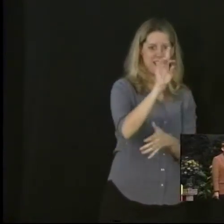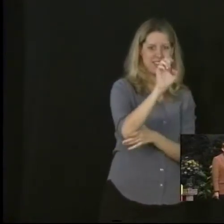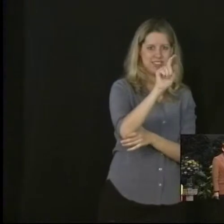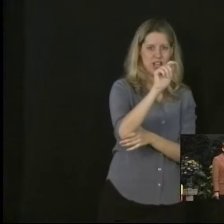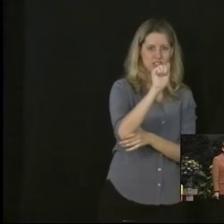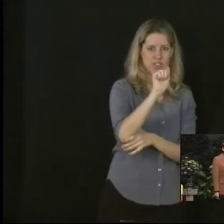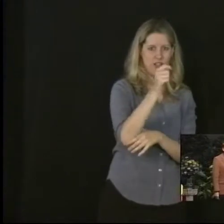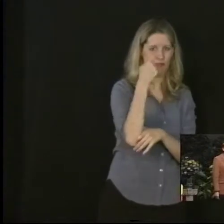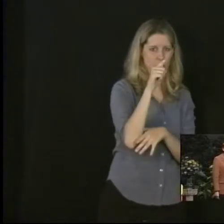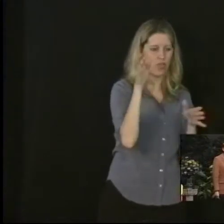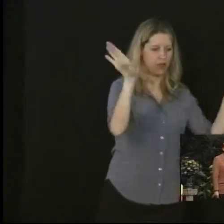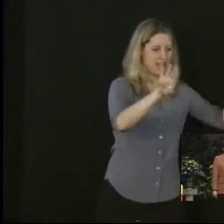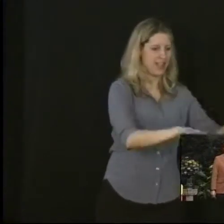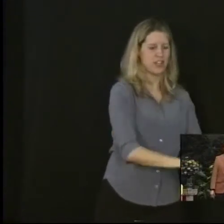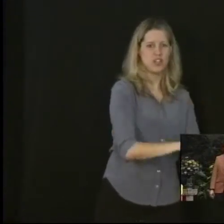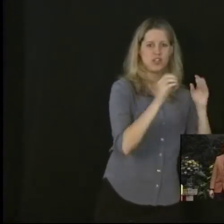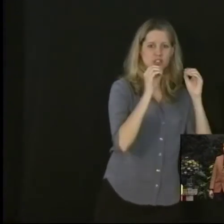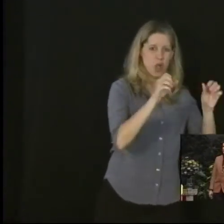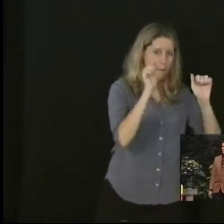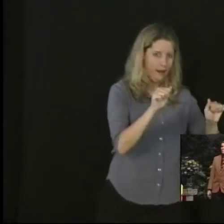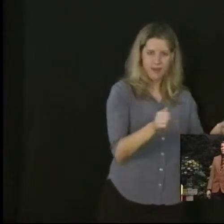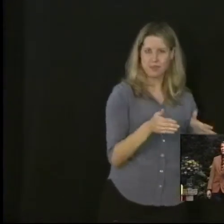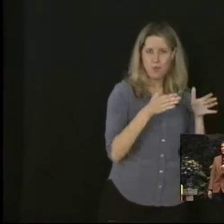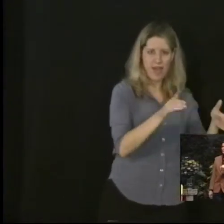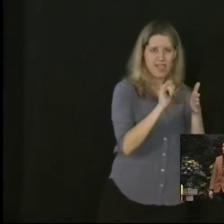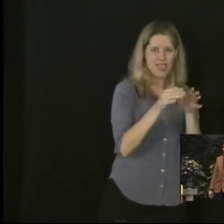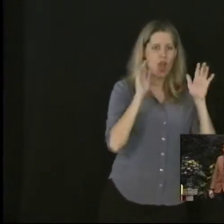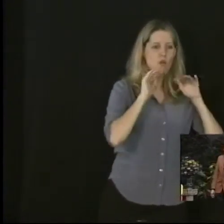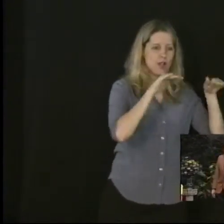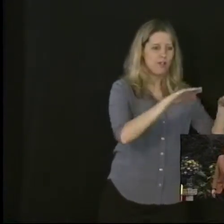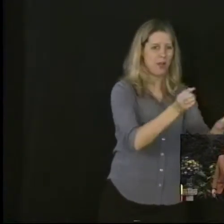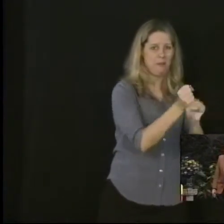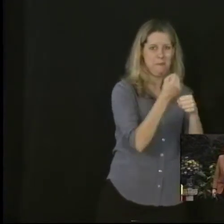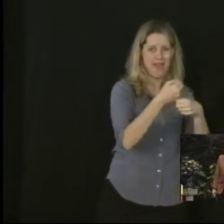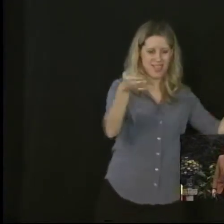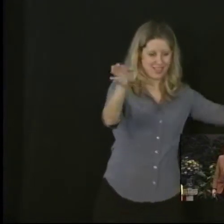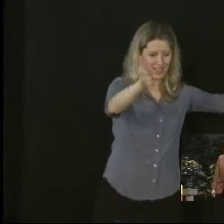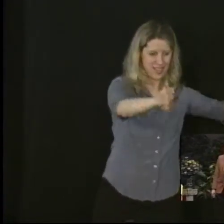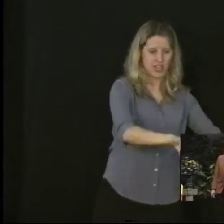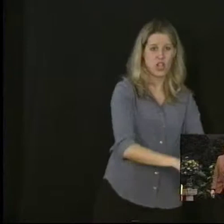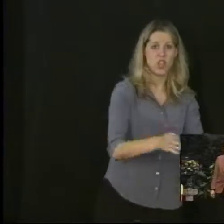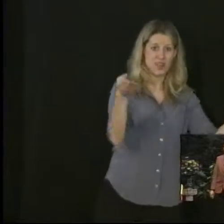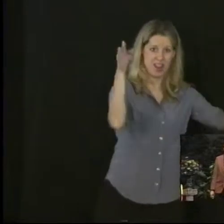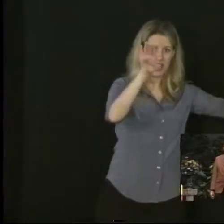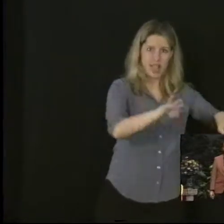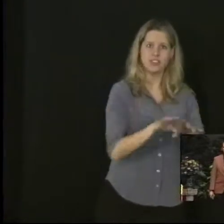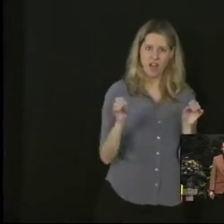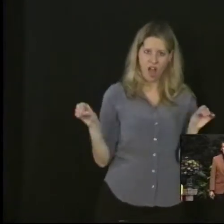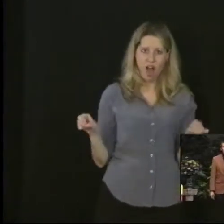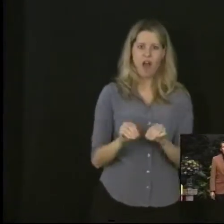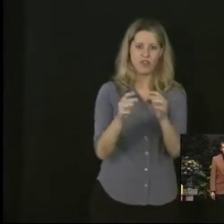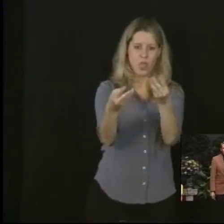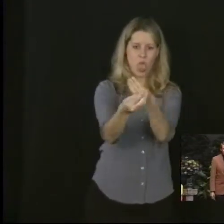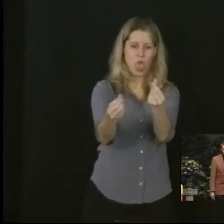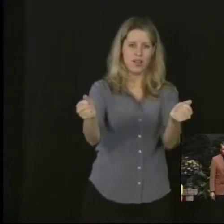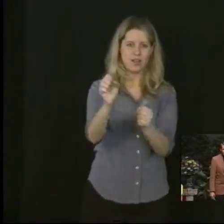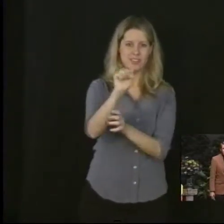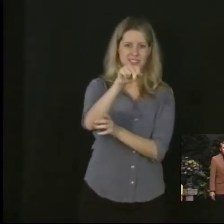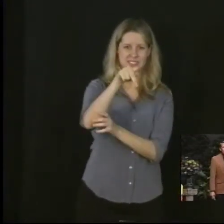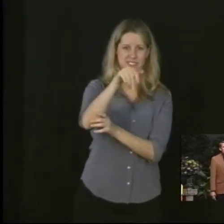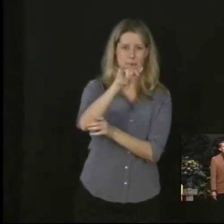Grand Canyon. There is no possible way that river made that canyon. Grand Canyon is quite obviously a washed out